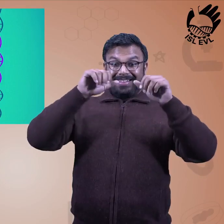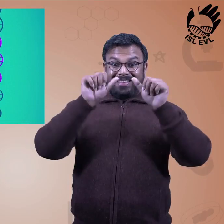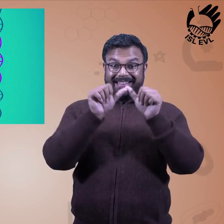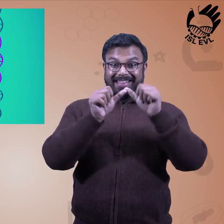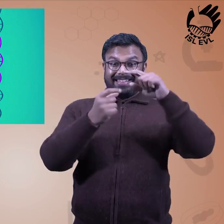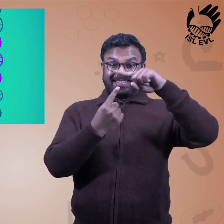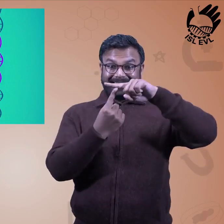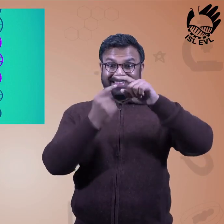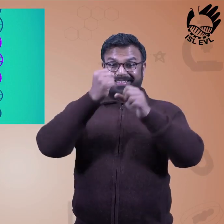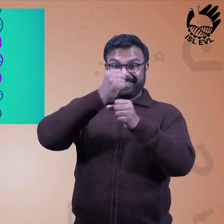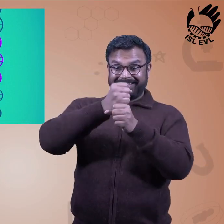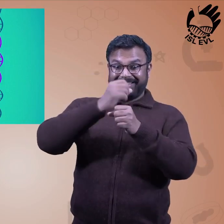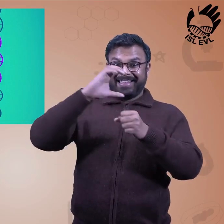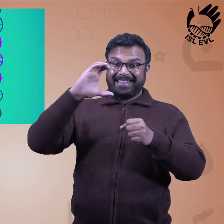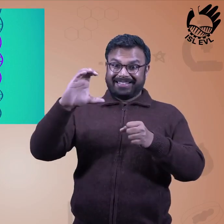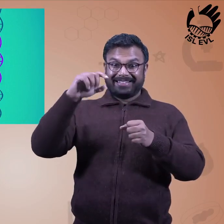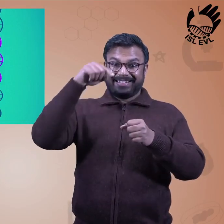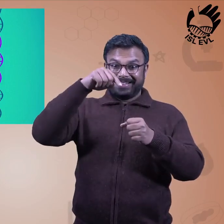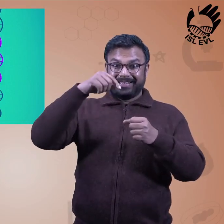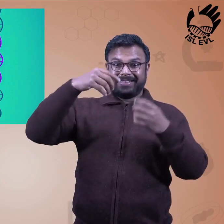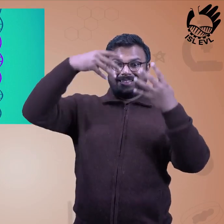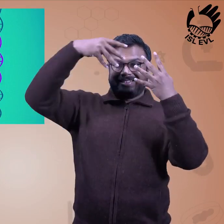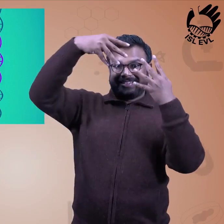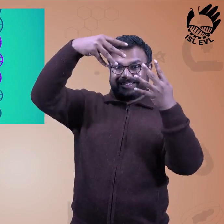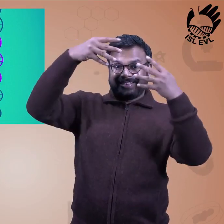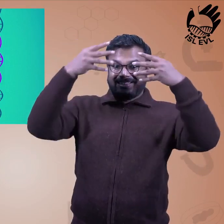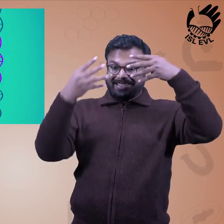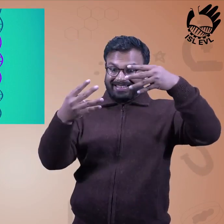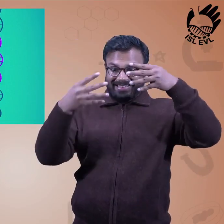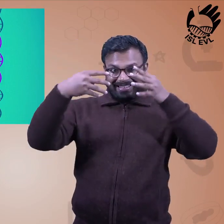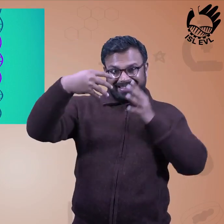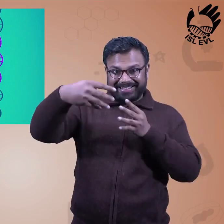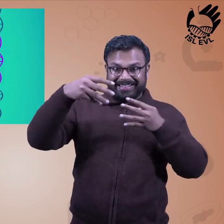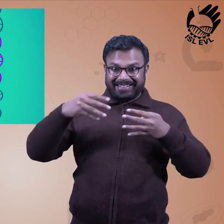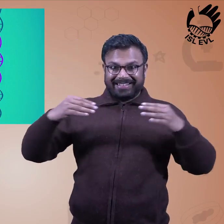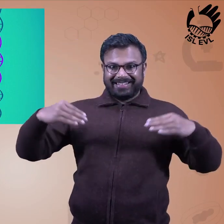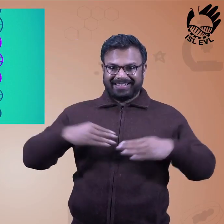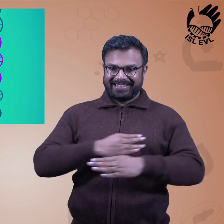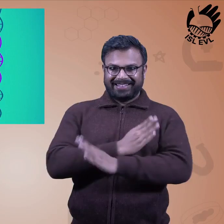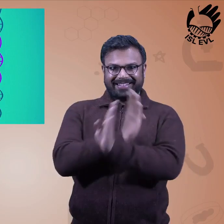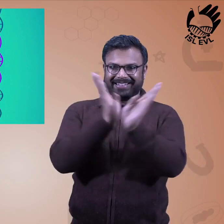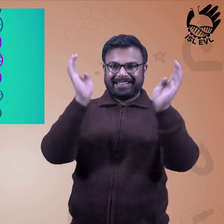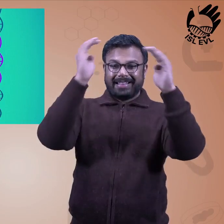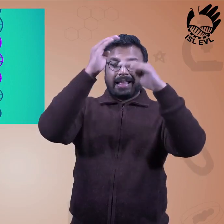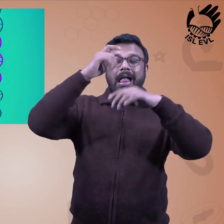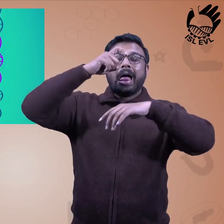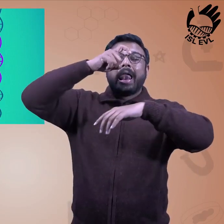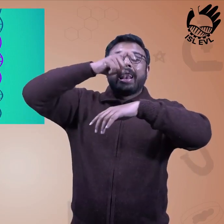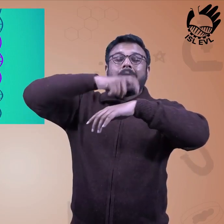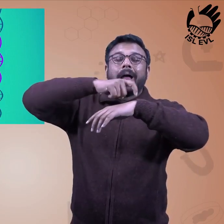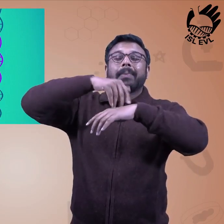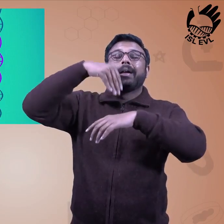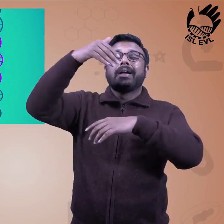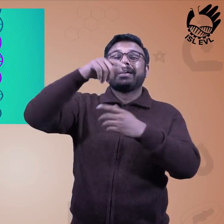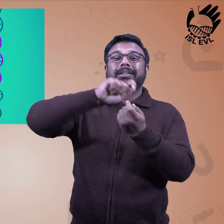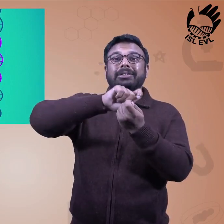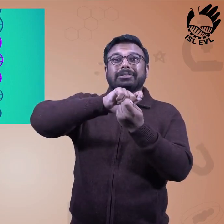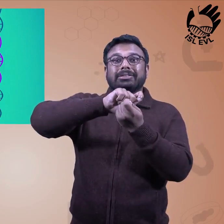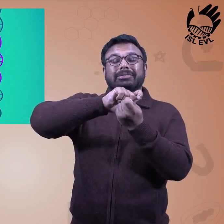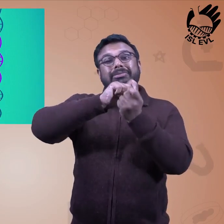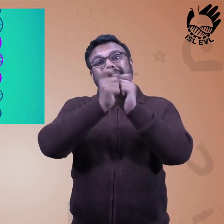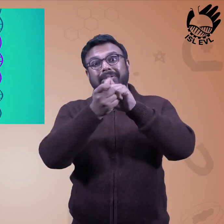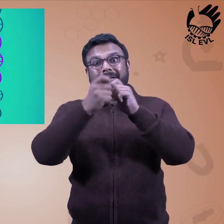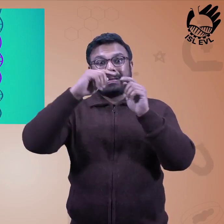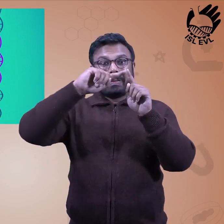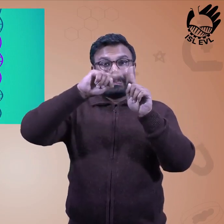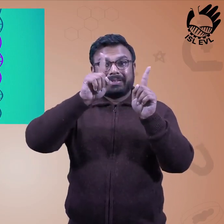The ATGC sequence of these genes can randomly change over